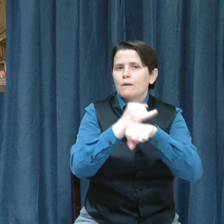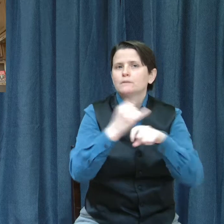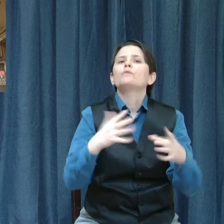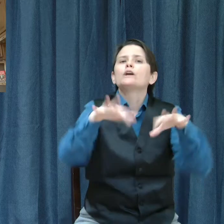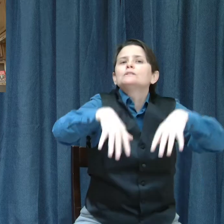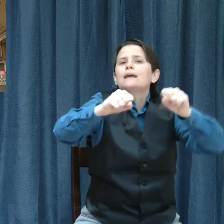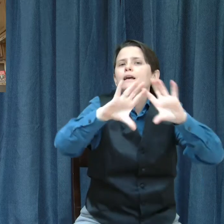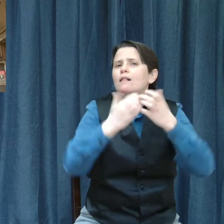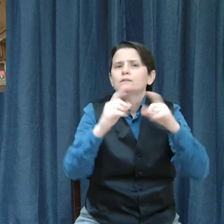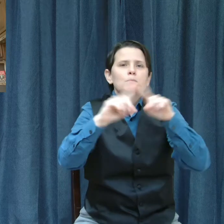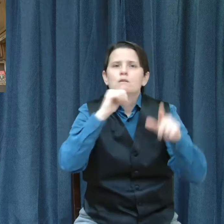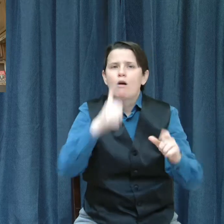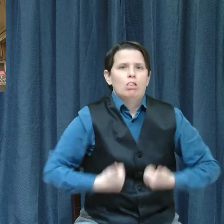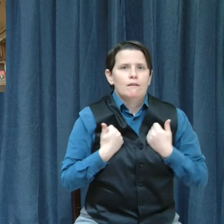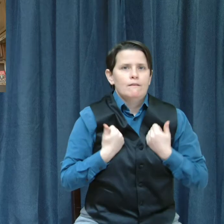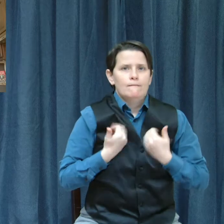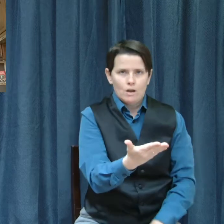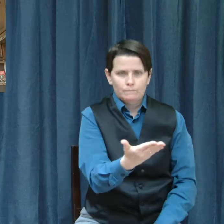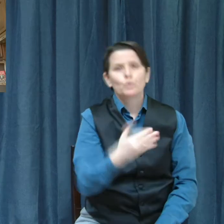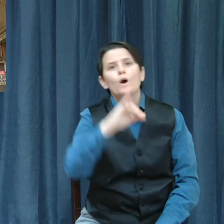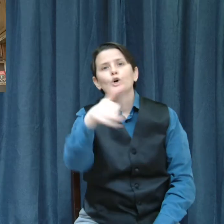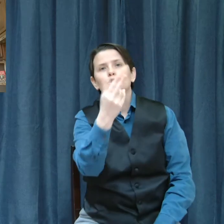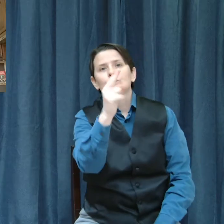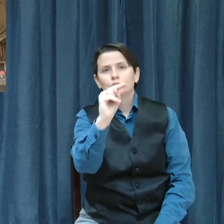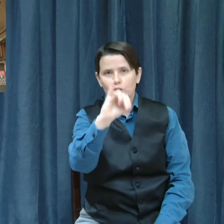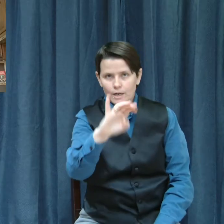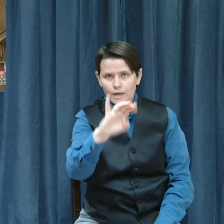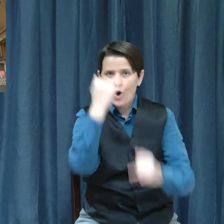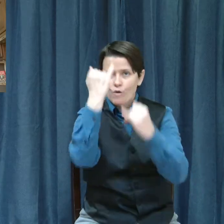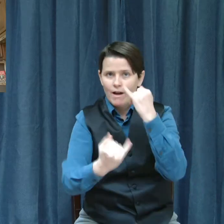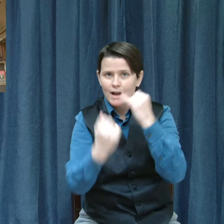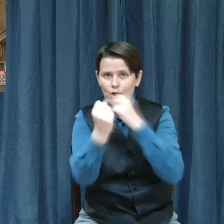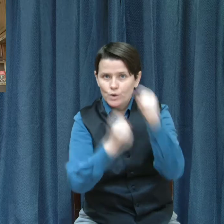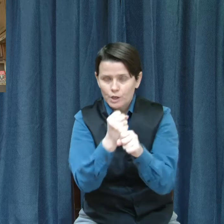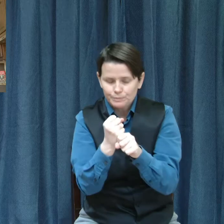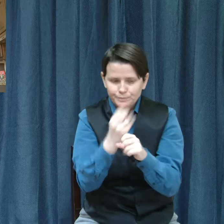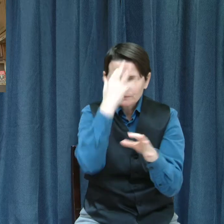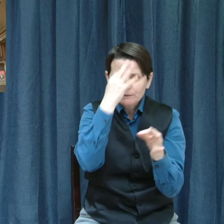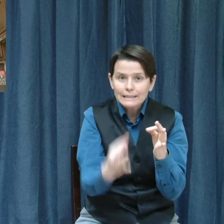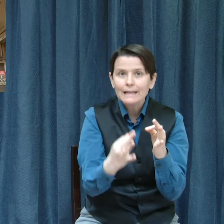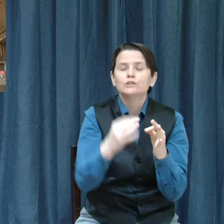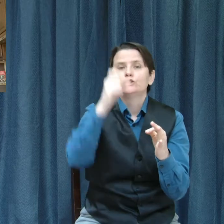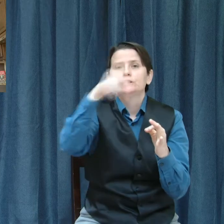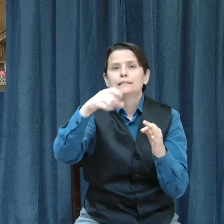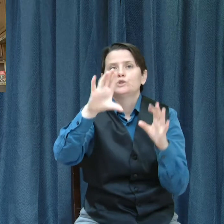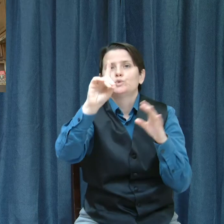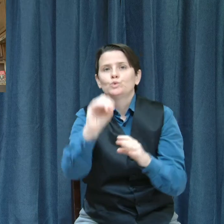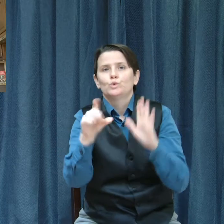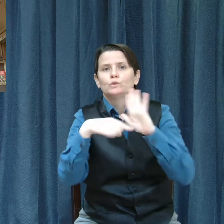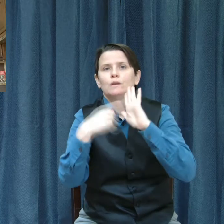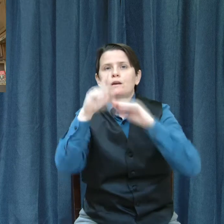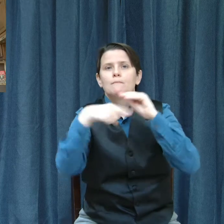there. So in Johnny Coleman's final year, she decided that she was going to do something about that, and her